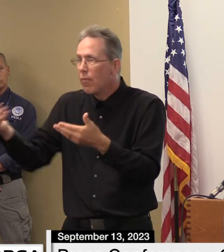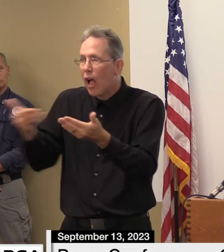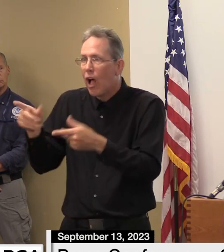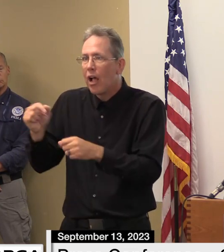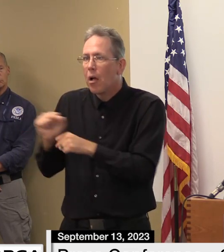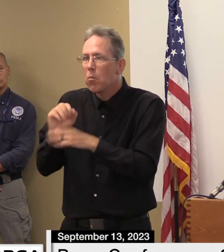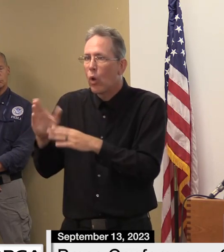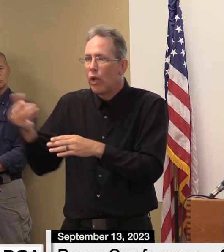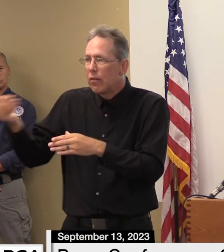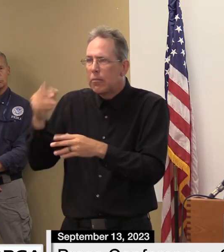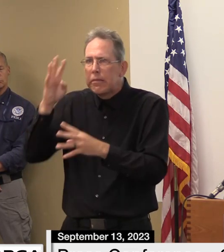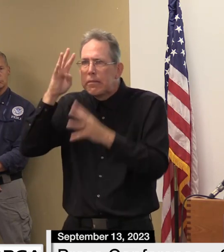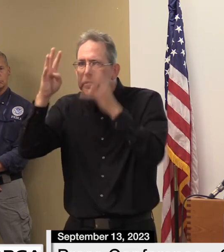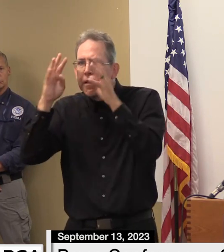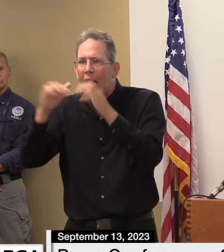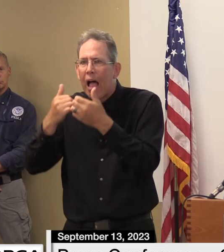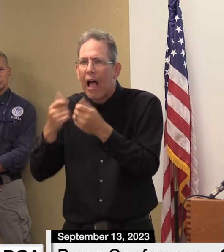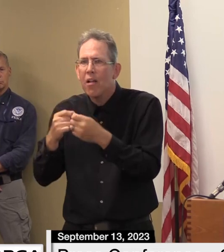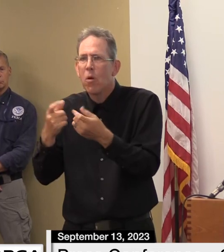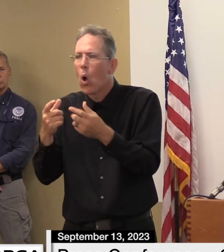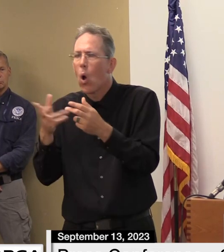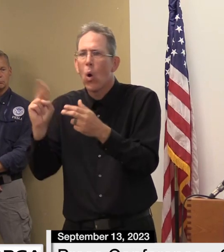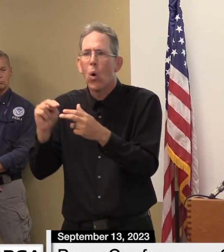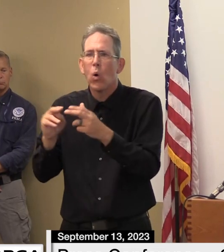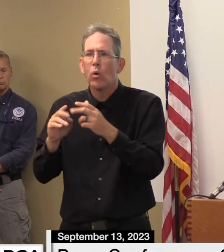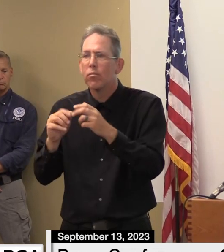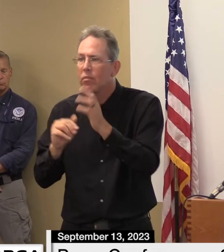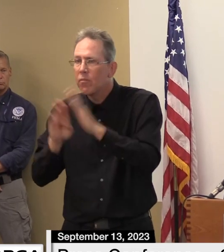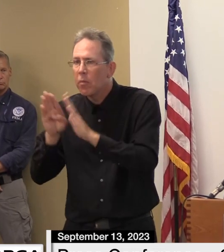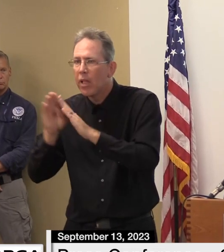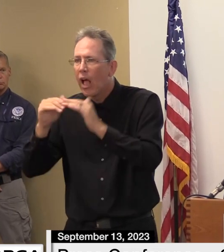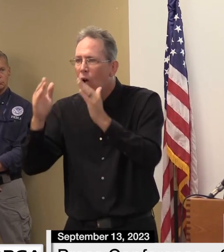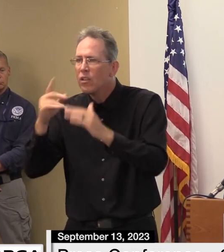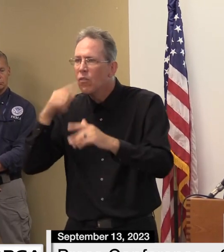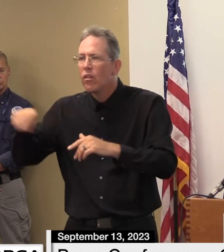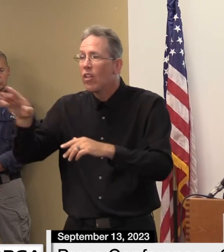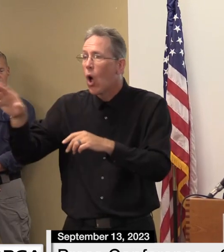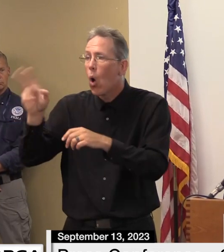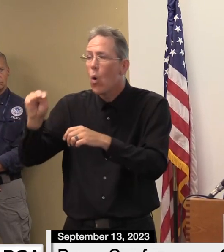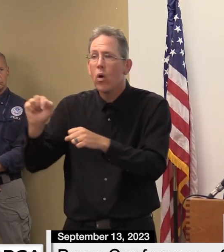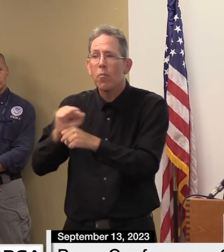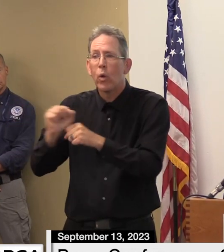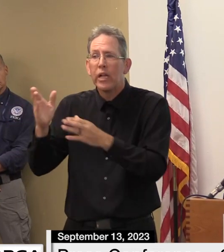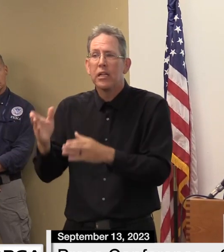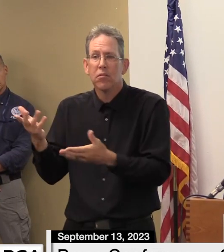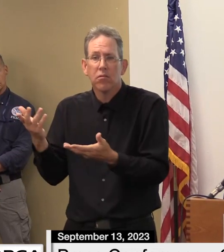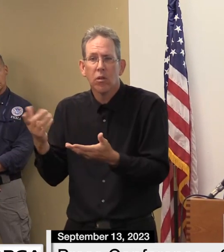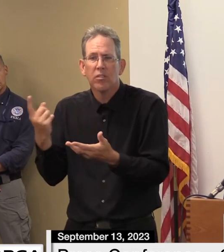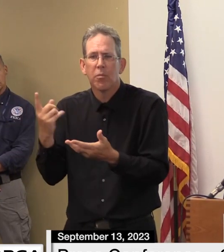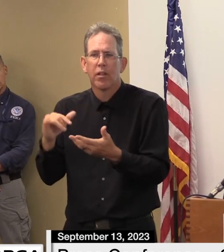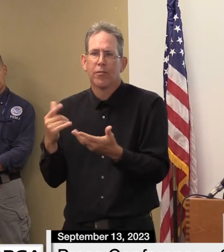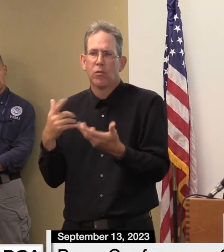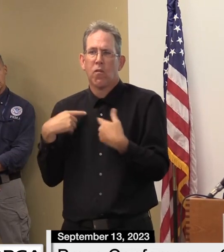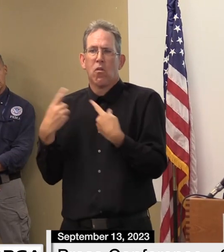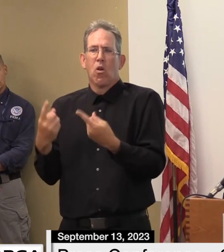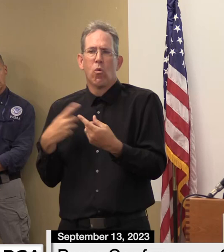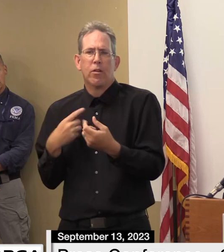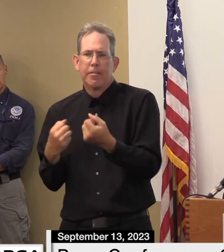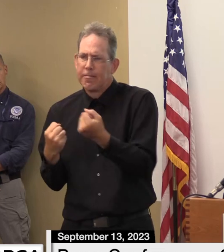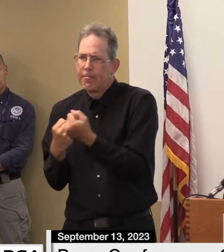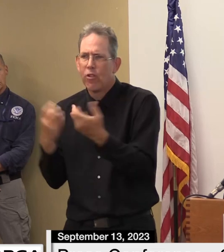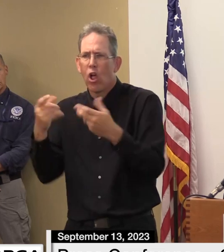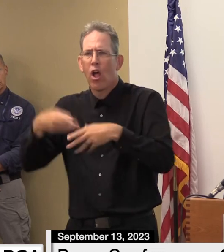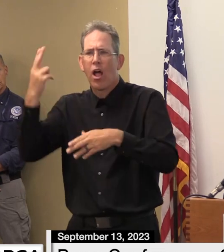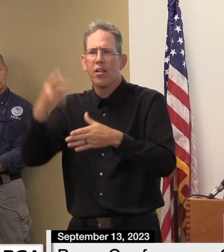to be creative and building their own housing for individuals. So I think the message was quite clear that there's been a strong demand to move to Vermont,